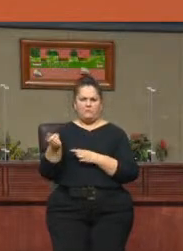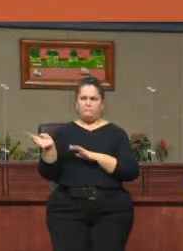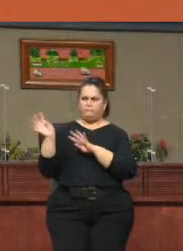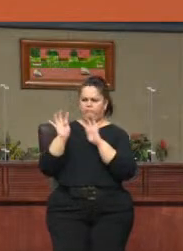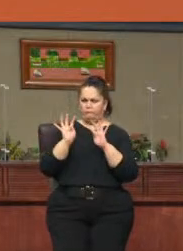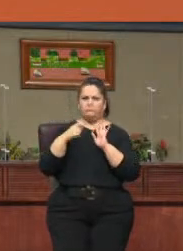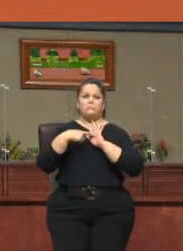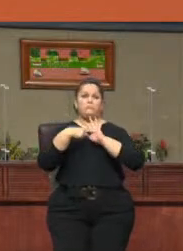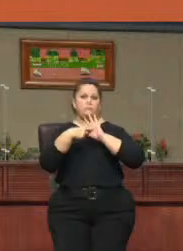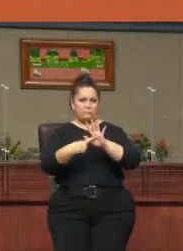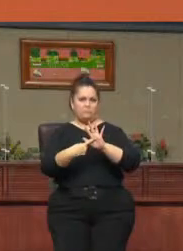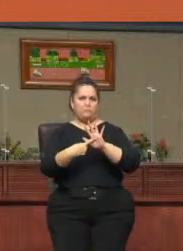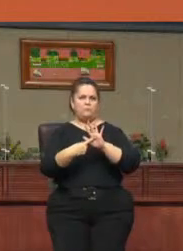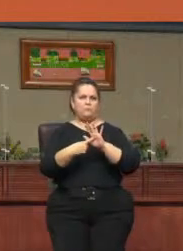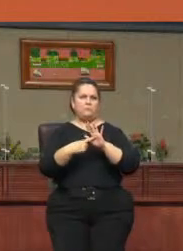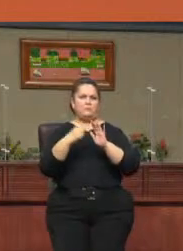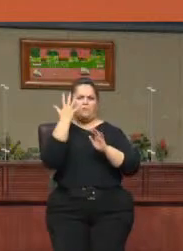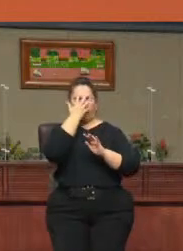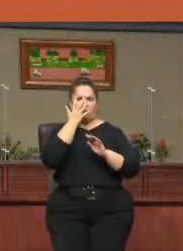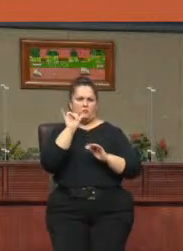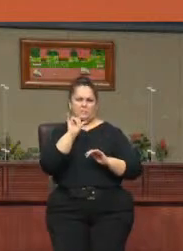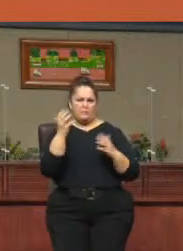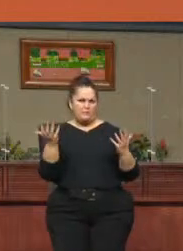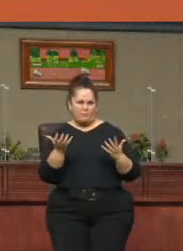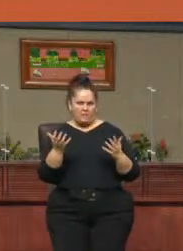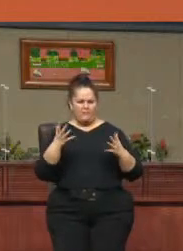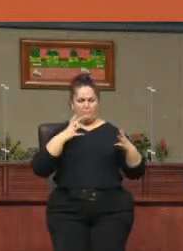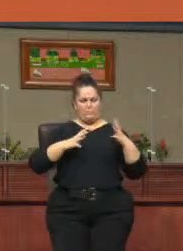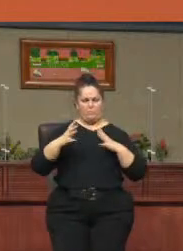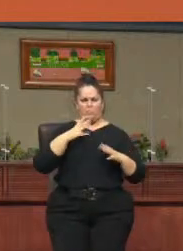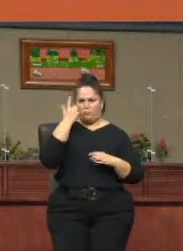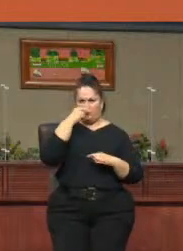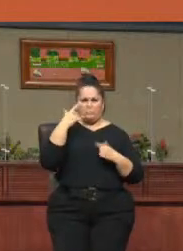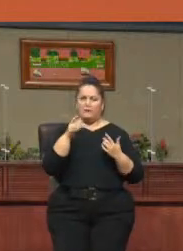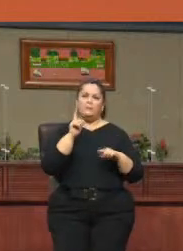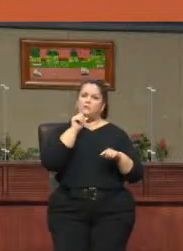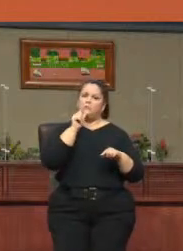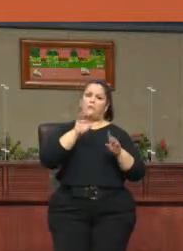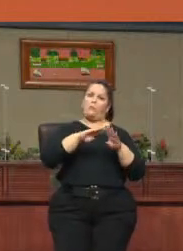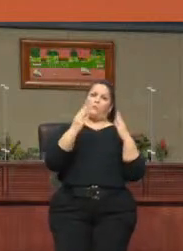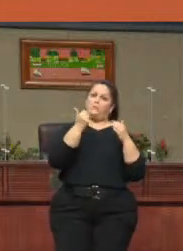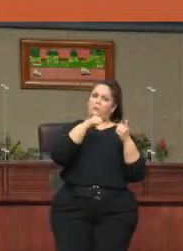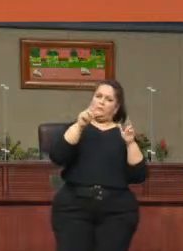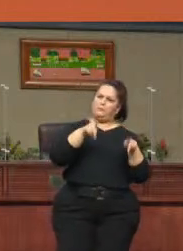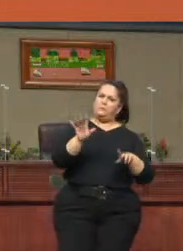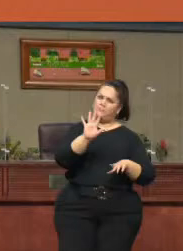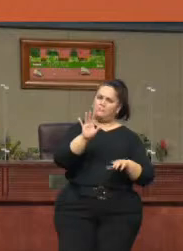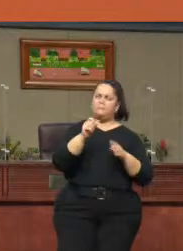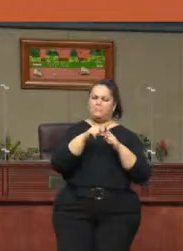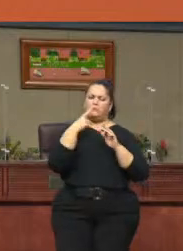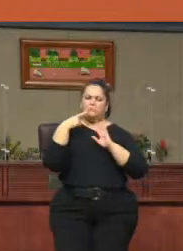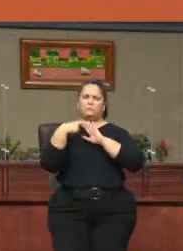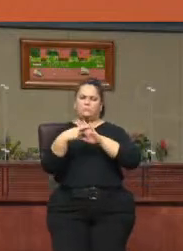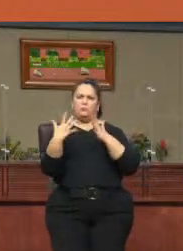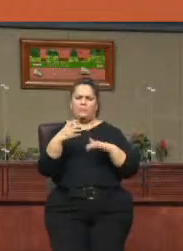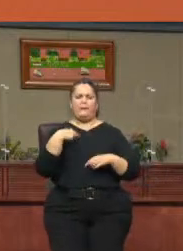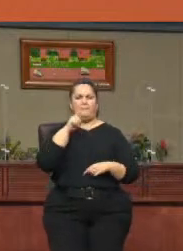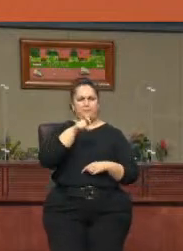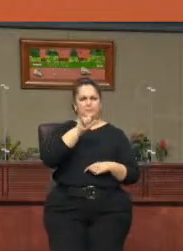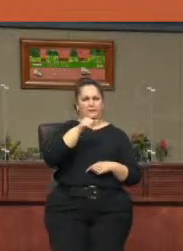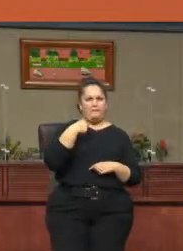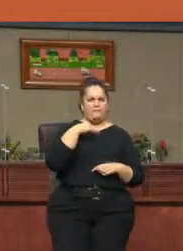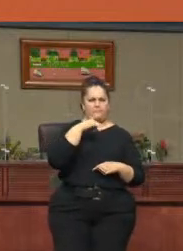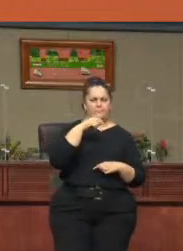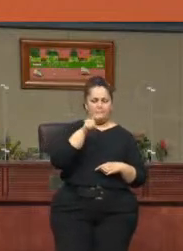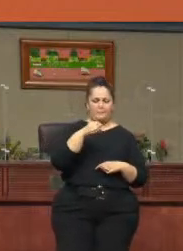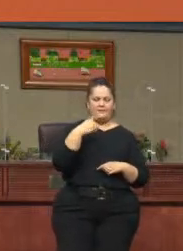demonstrated to you what their clothing would look like and that they will have an identification. As